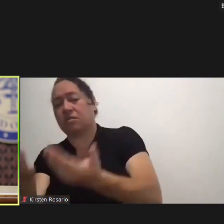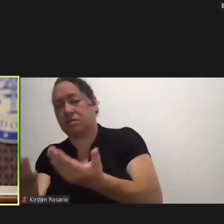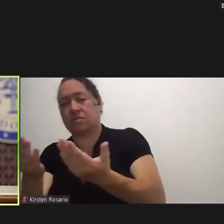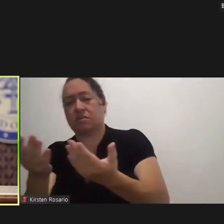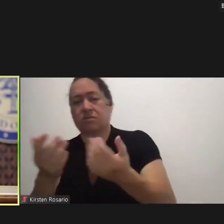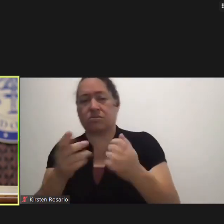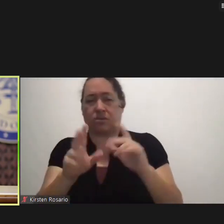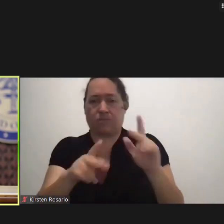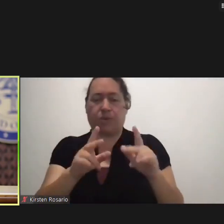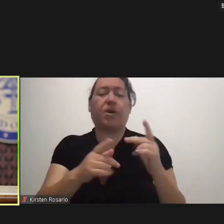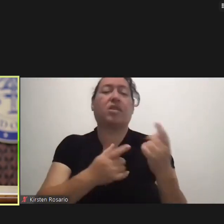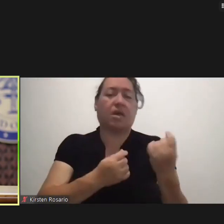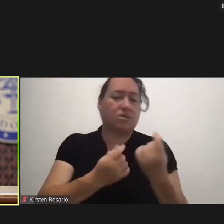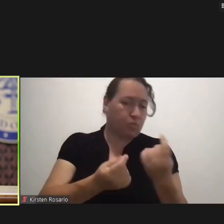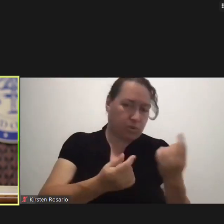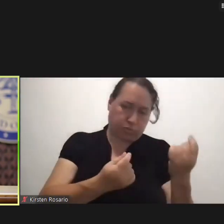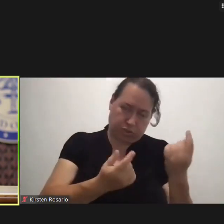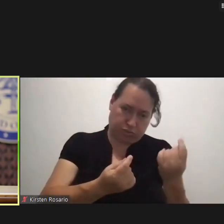A